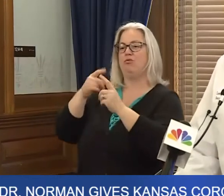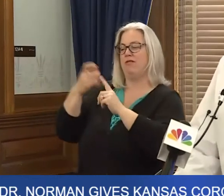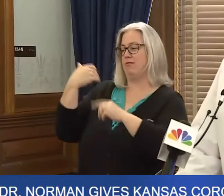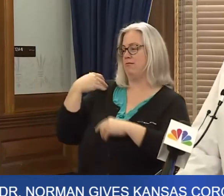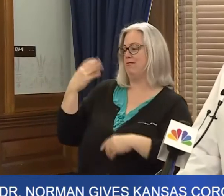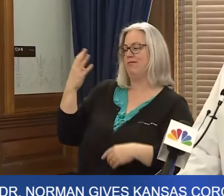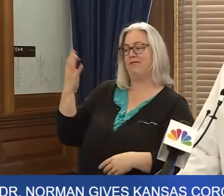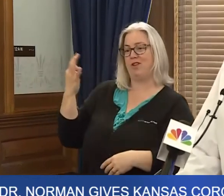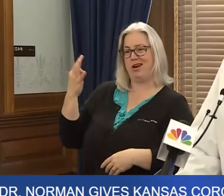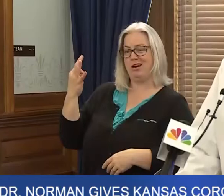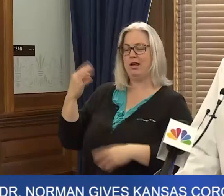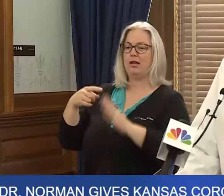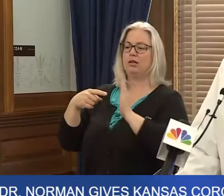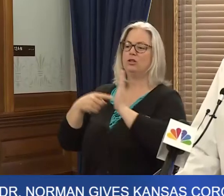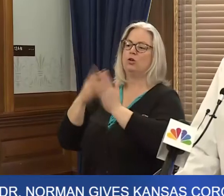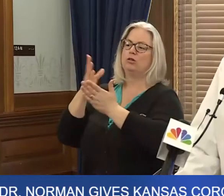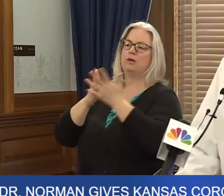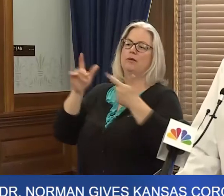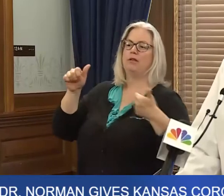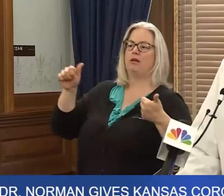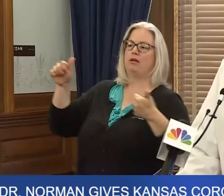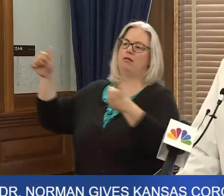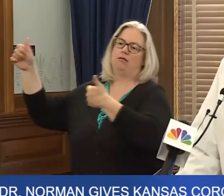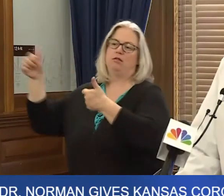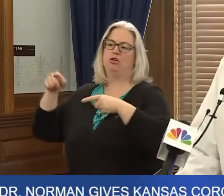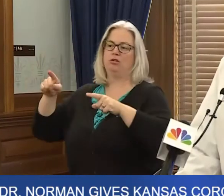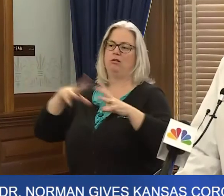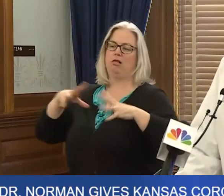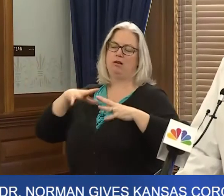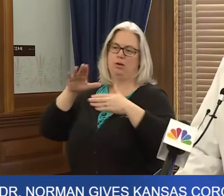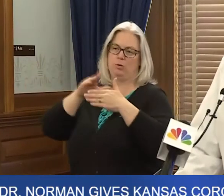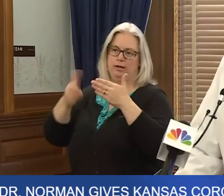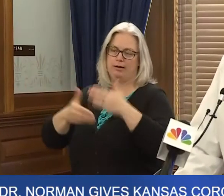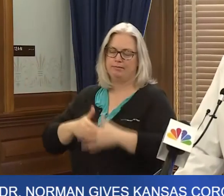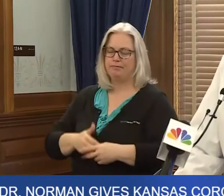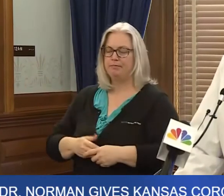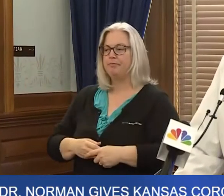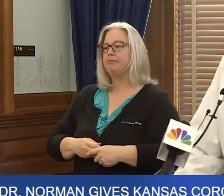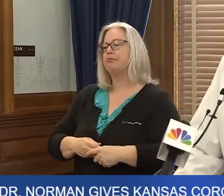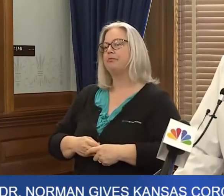Friday represents that there was somewhat of a batching during the holiday weekend.